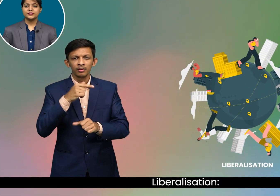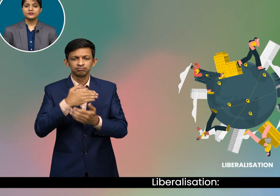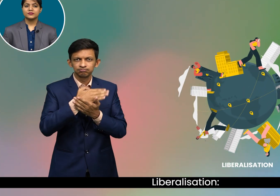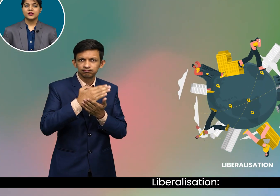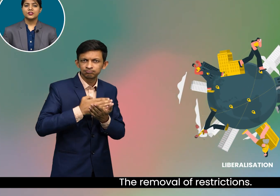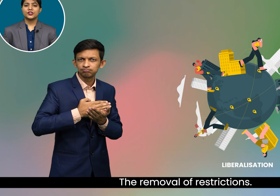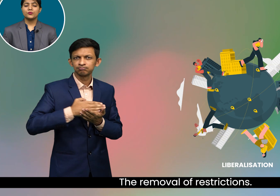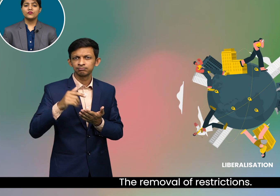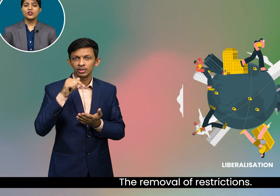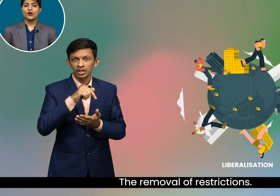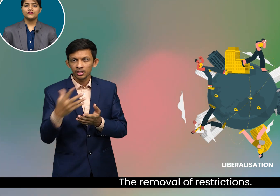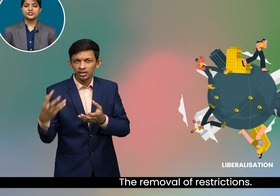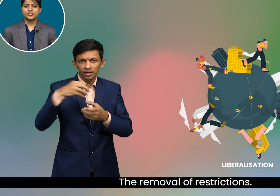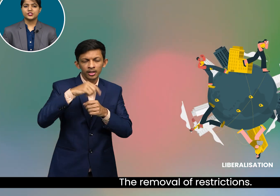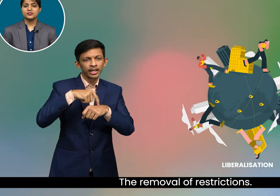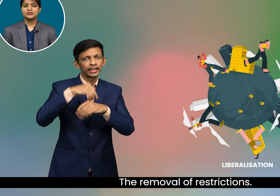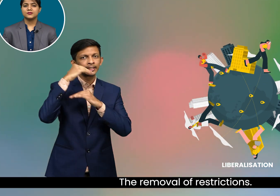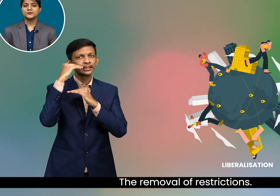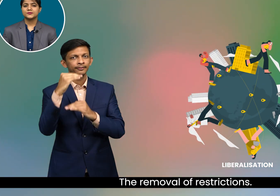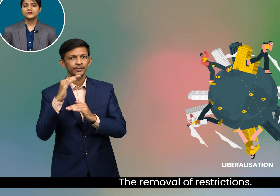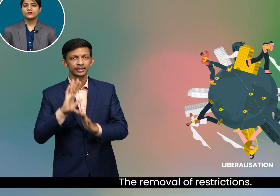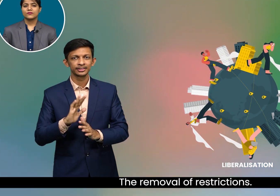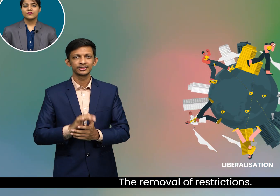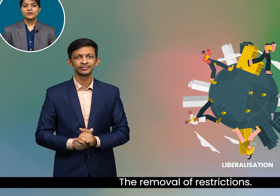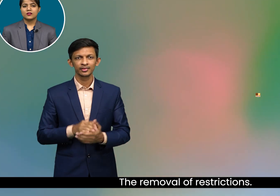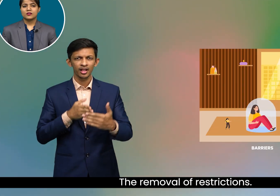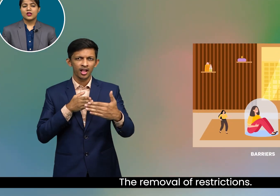Liberalization, the removal of restrictions,